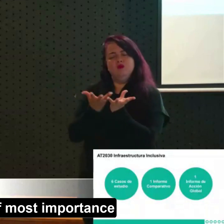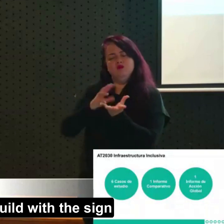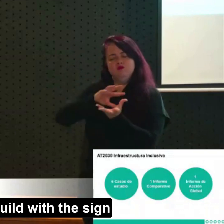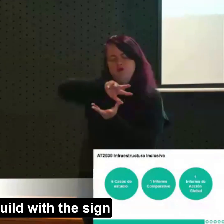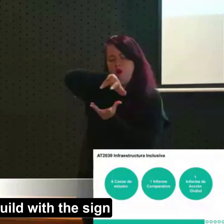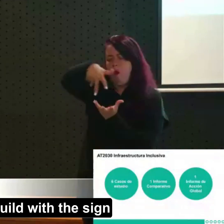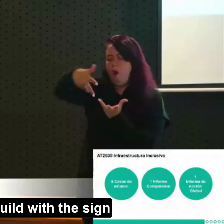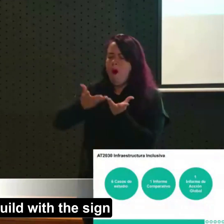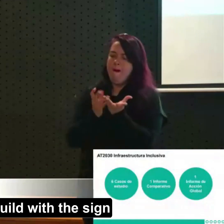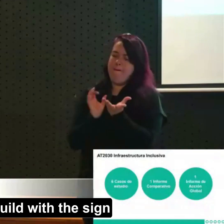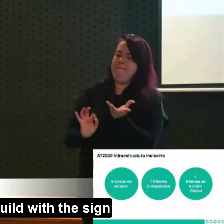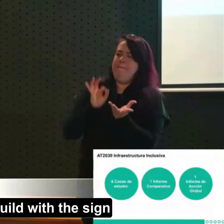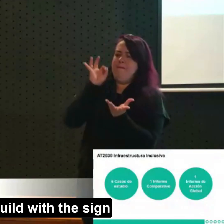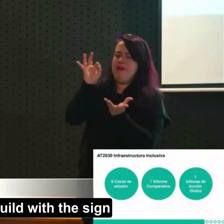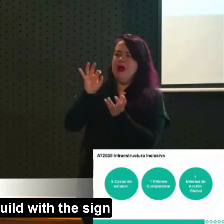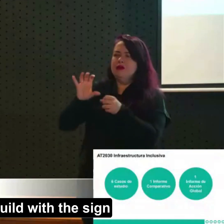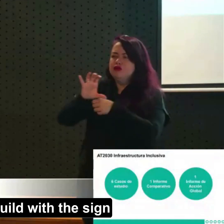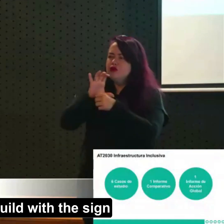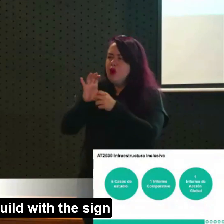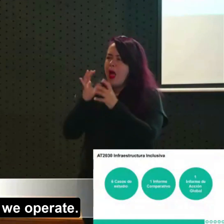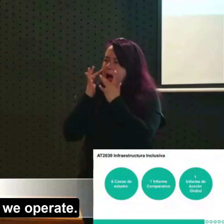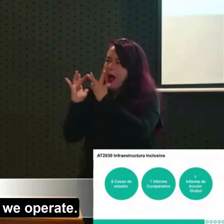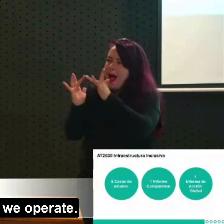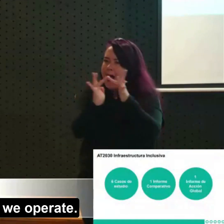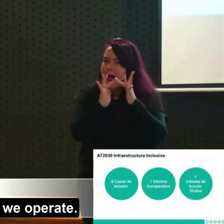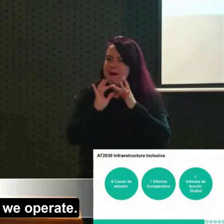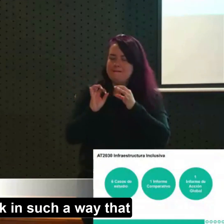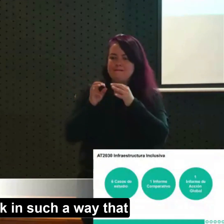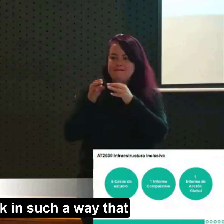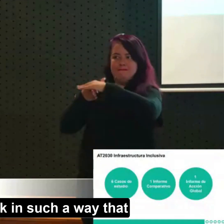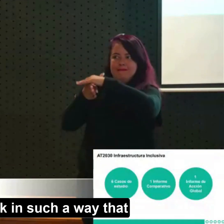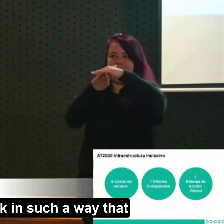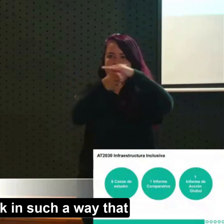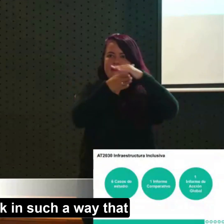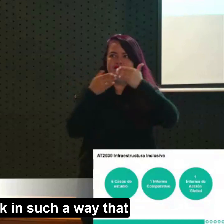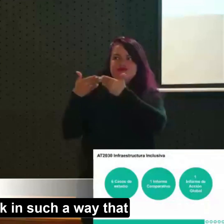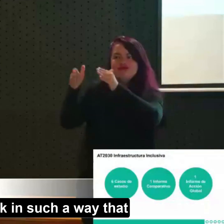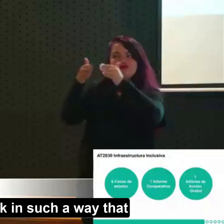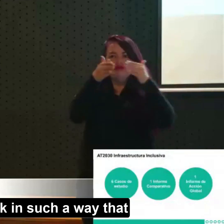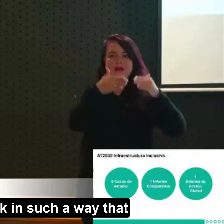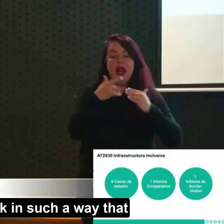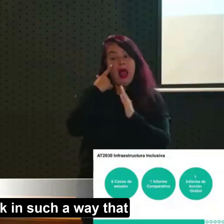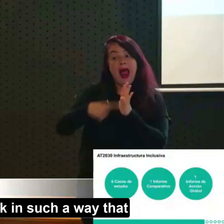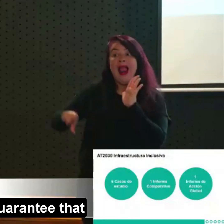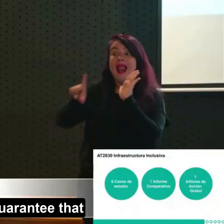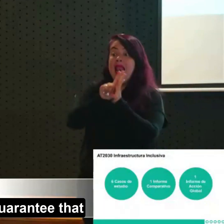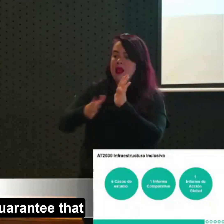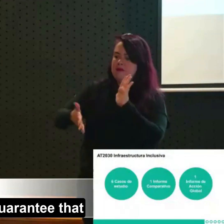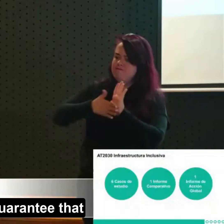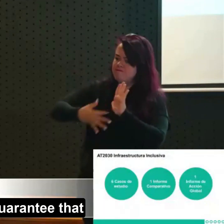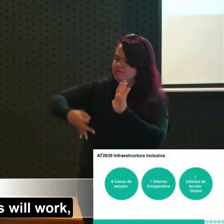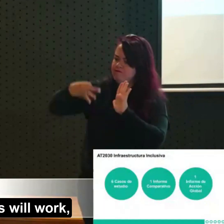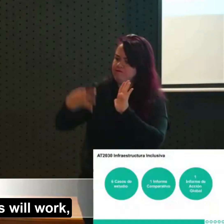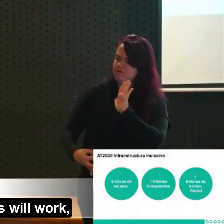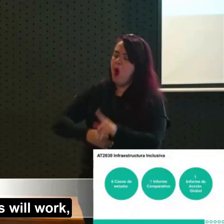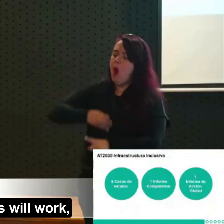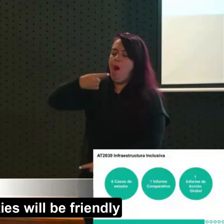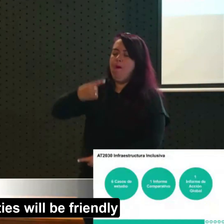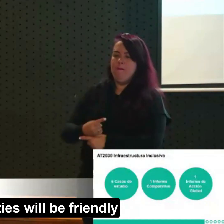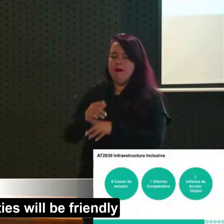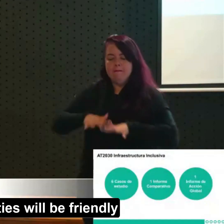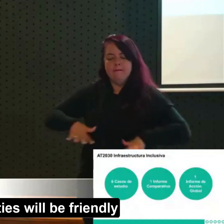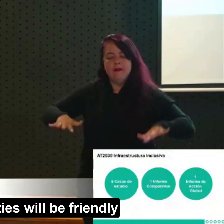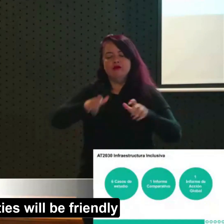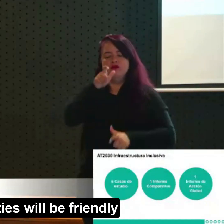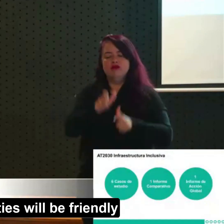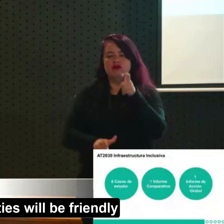utmost importance that we build, we design, that we operate, and we work in such a way that we guarantee that this will work